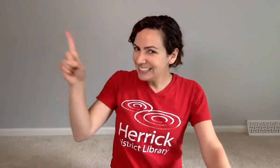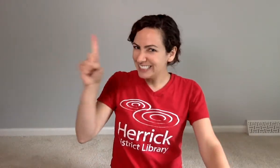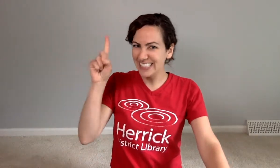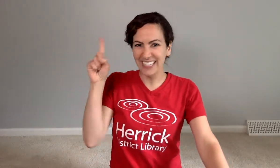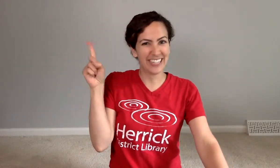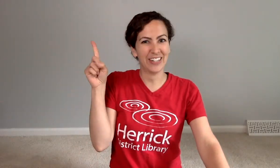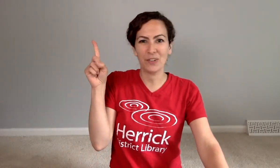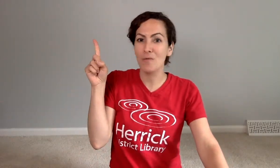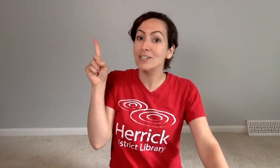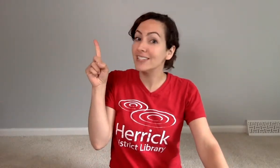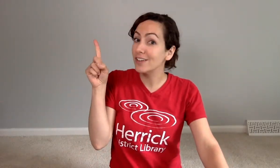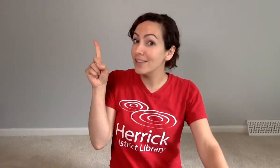But what sound do they make?